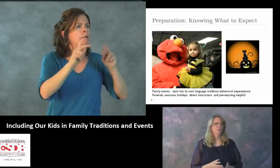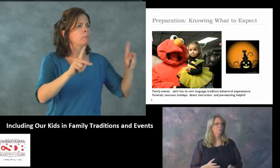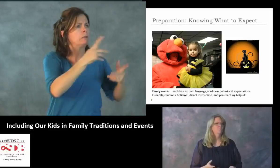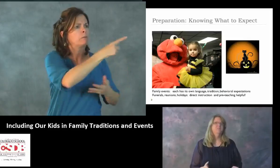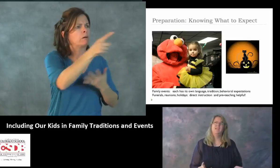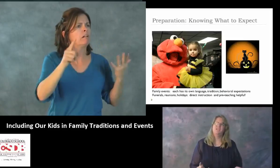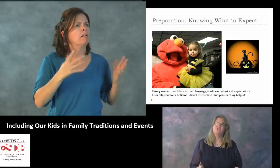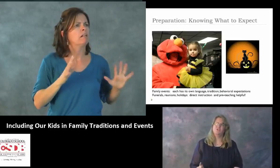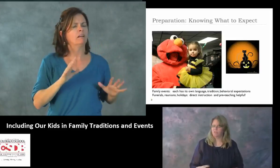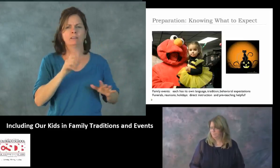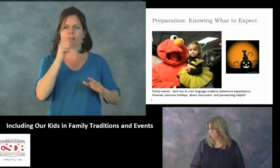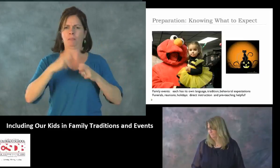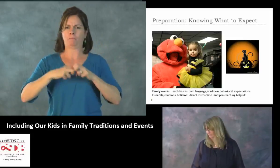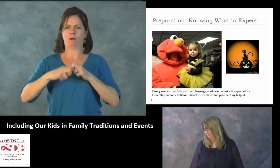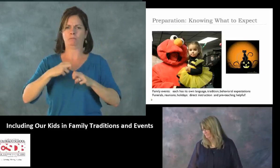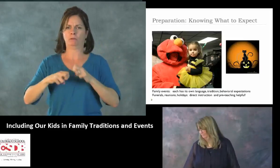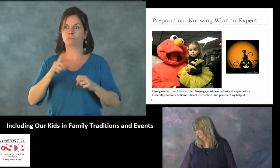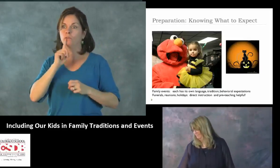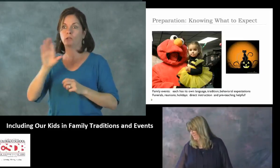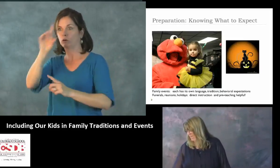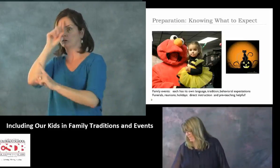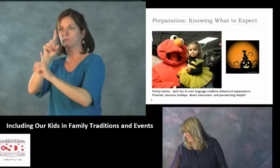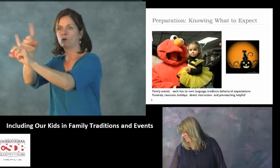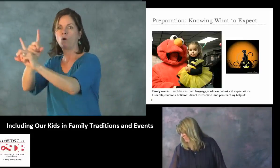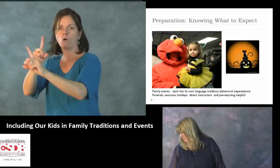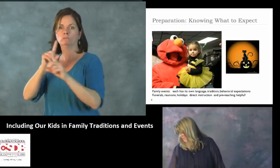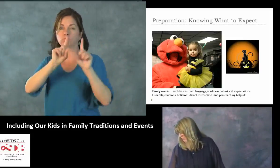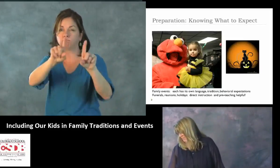until, Easter.